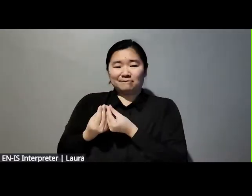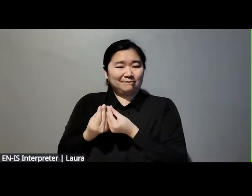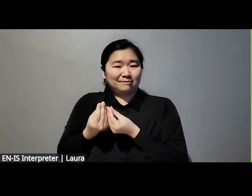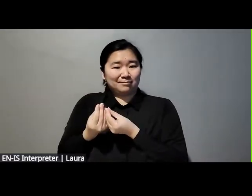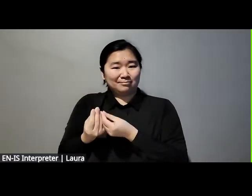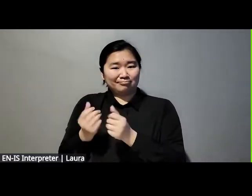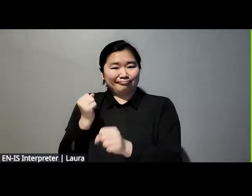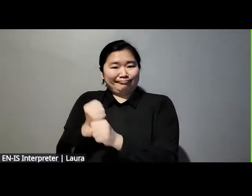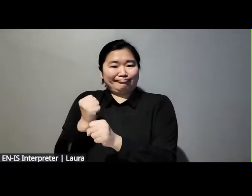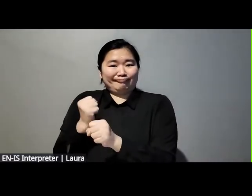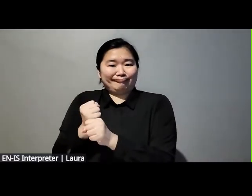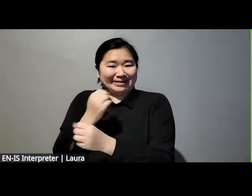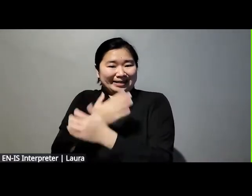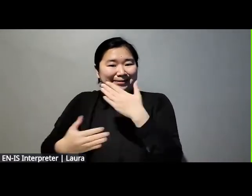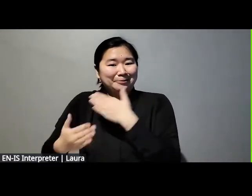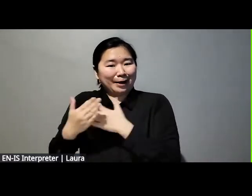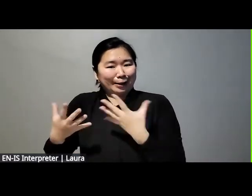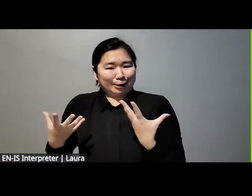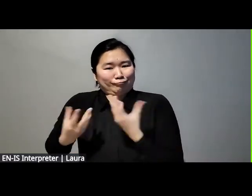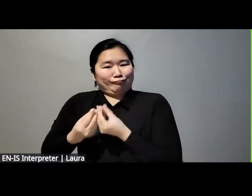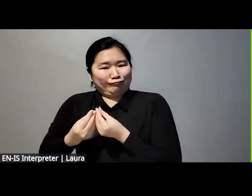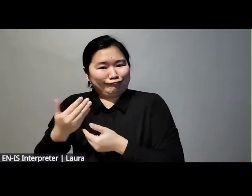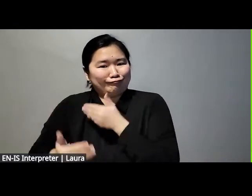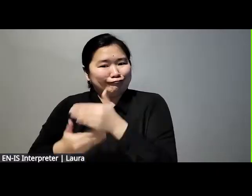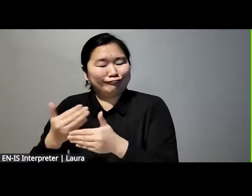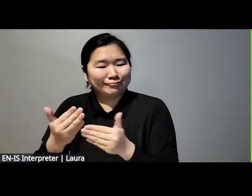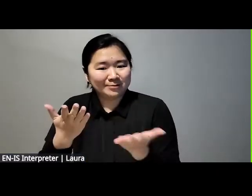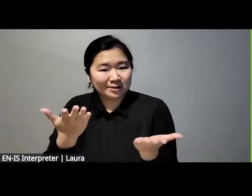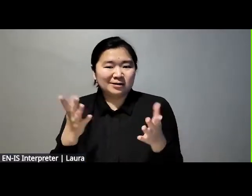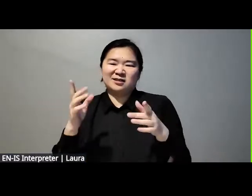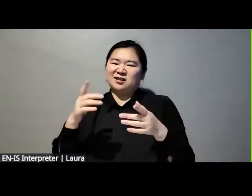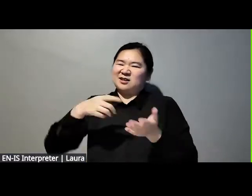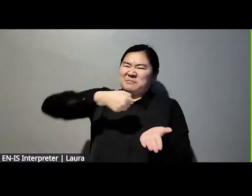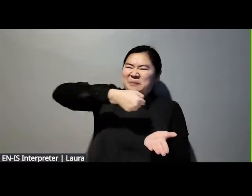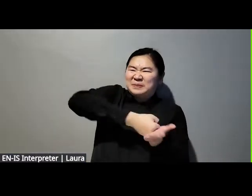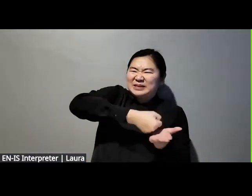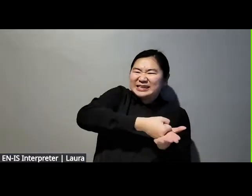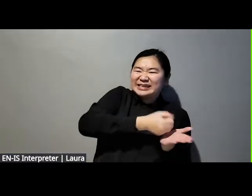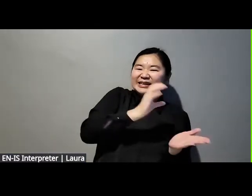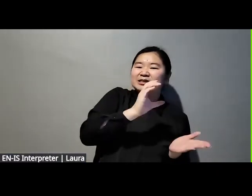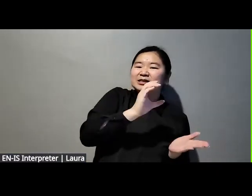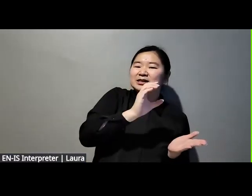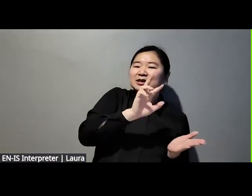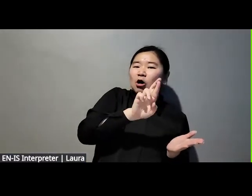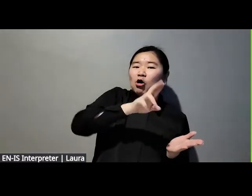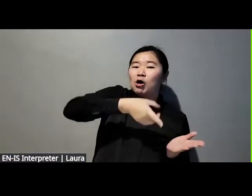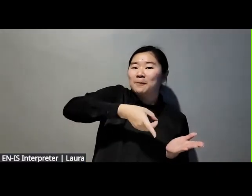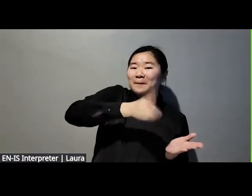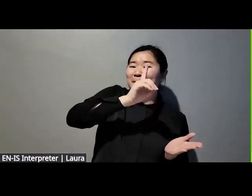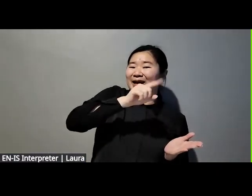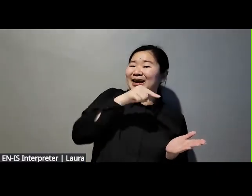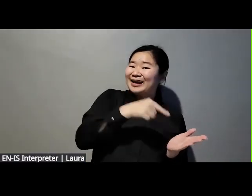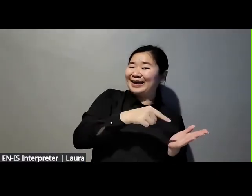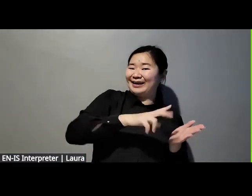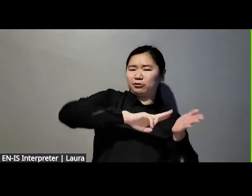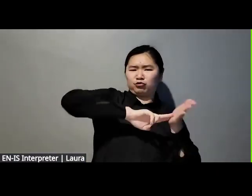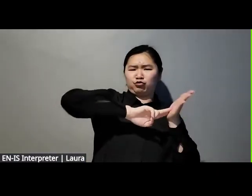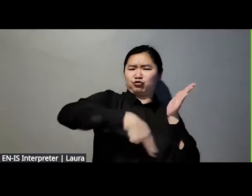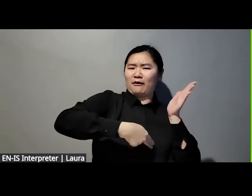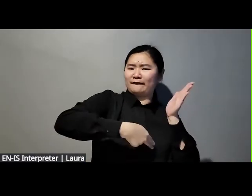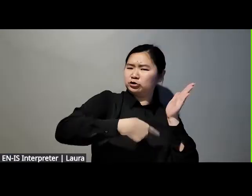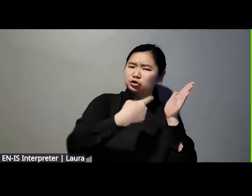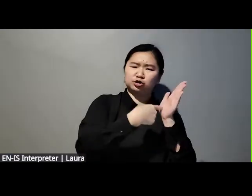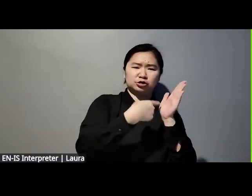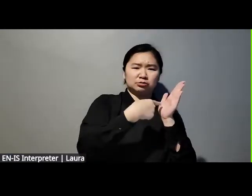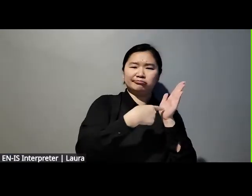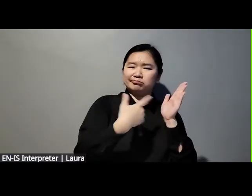you can harmonize national laws. Its principles can be used to ensure that policies, programs, and projects